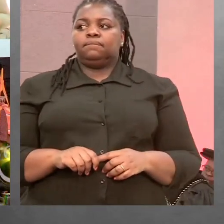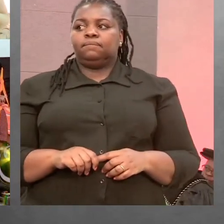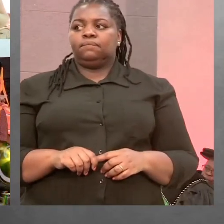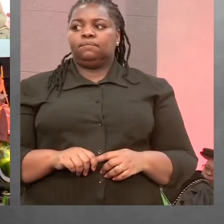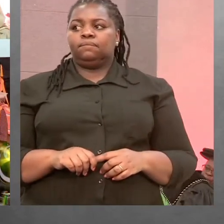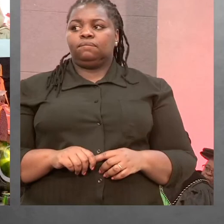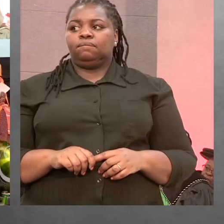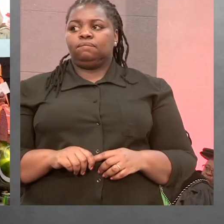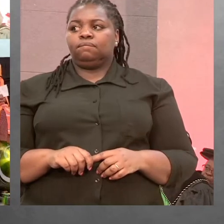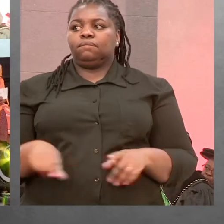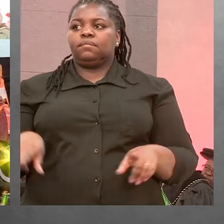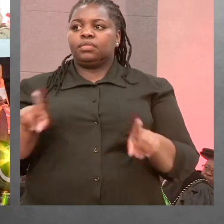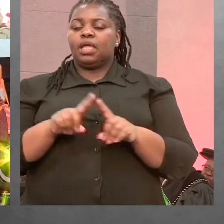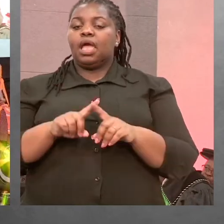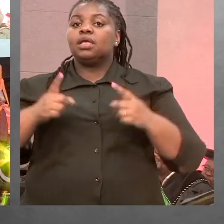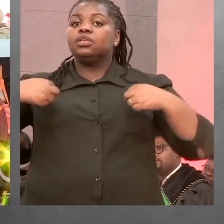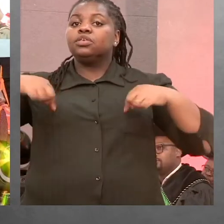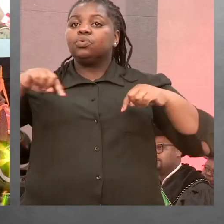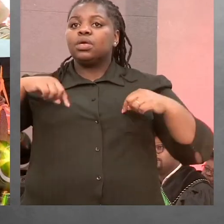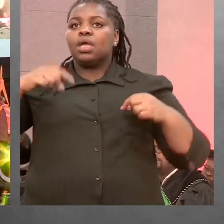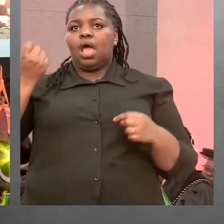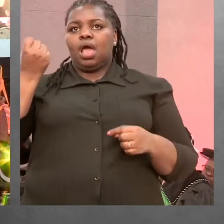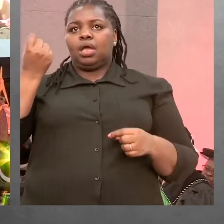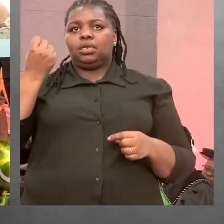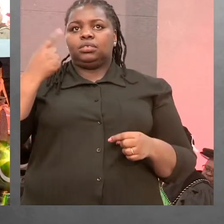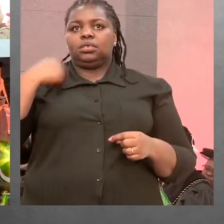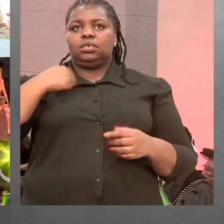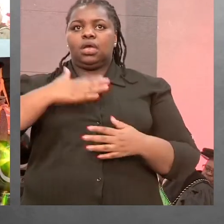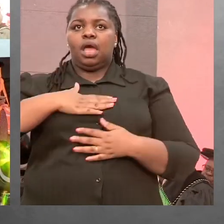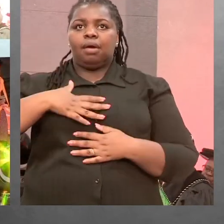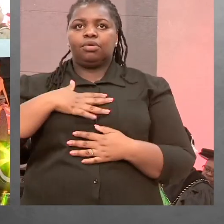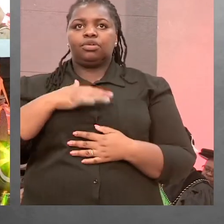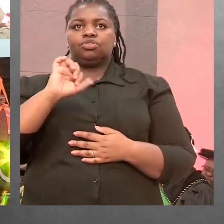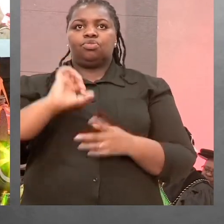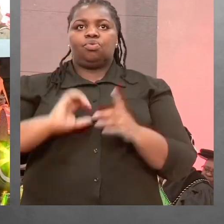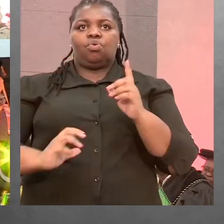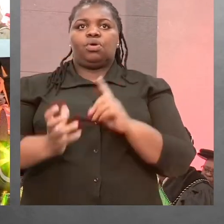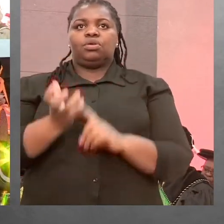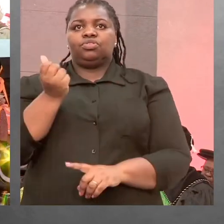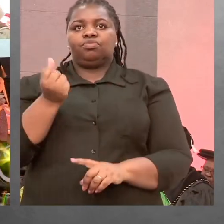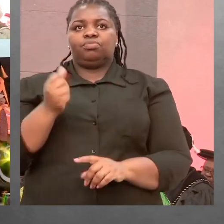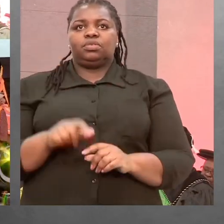So as we understand and appreciate your achievement,